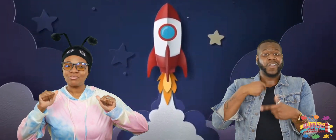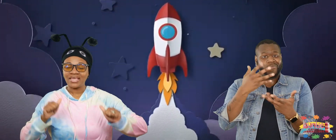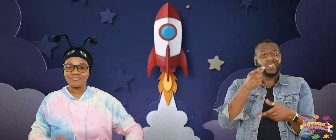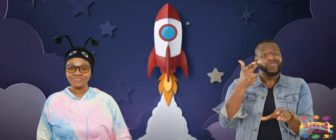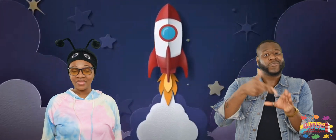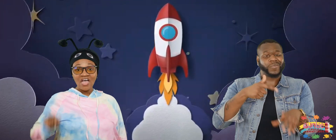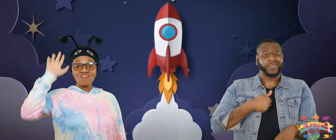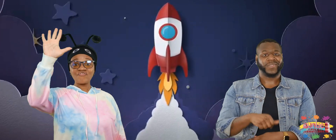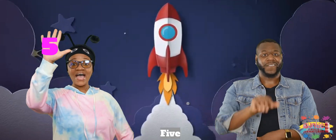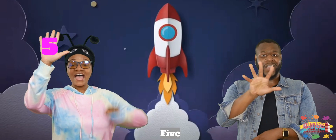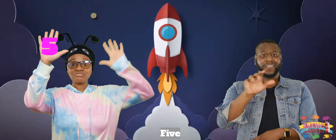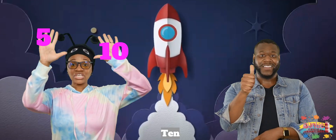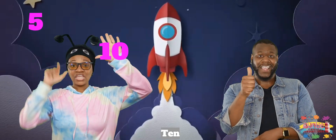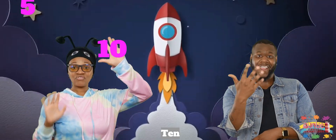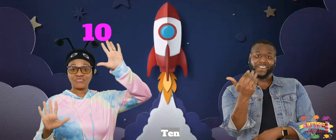join me.